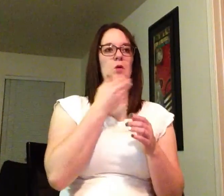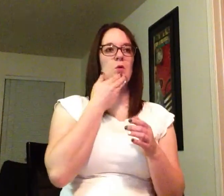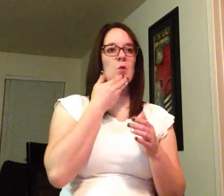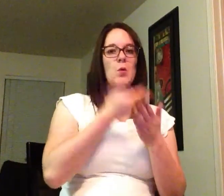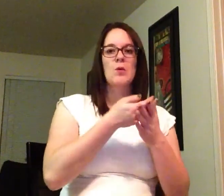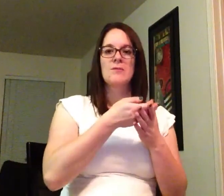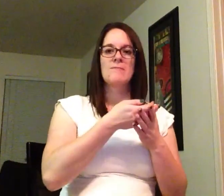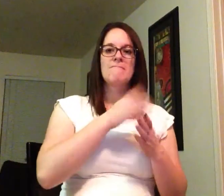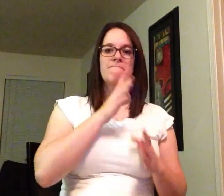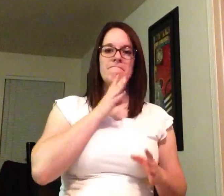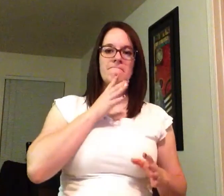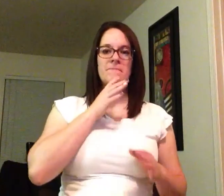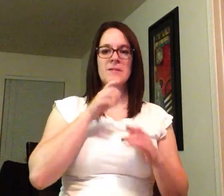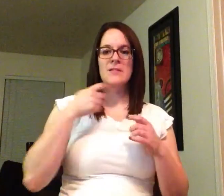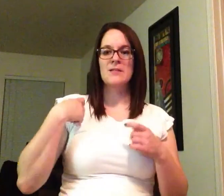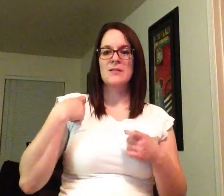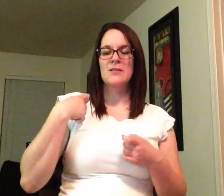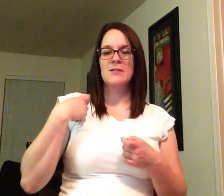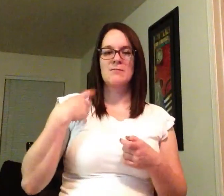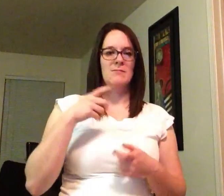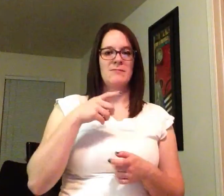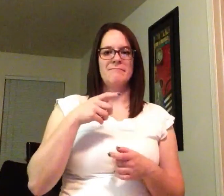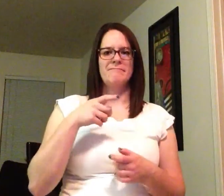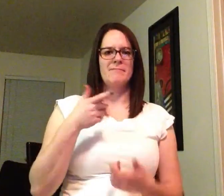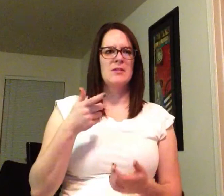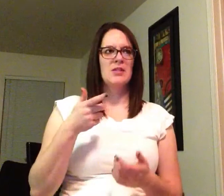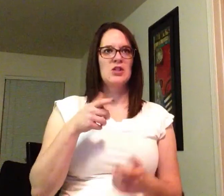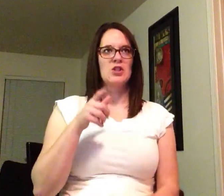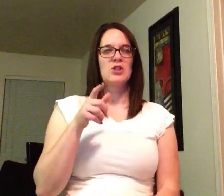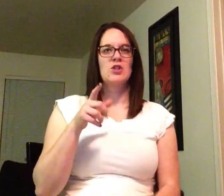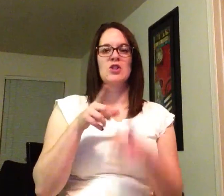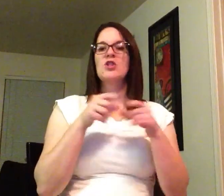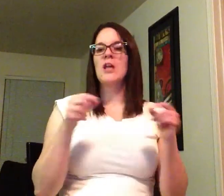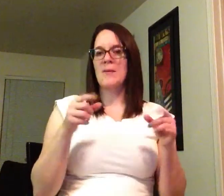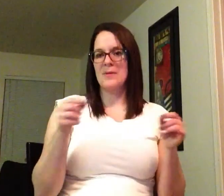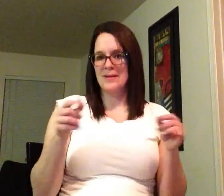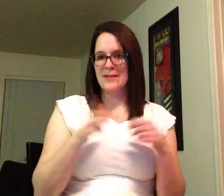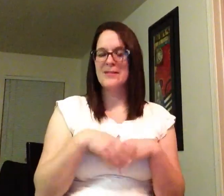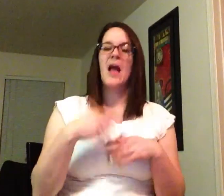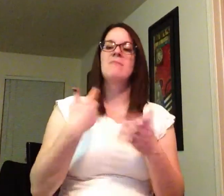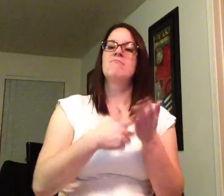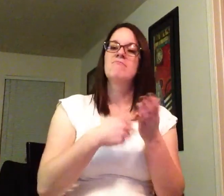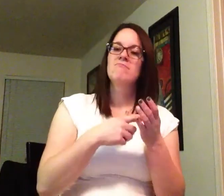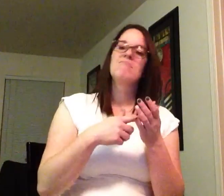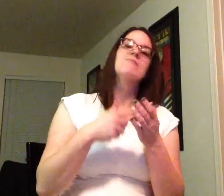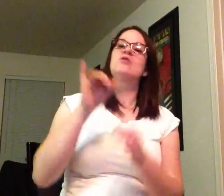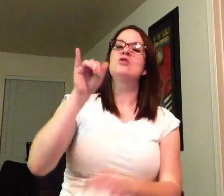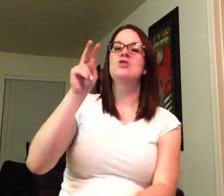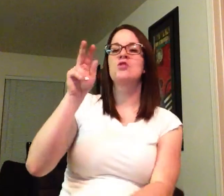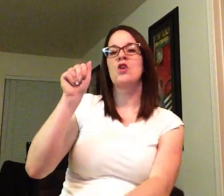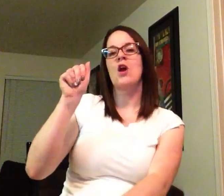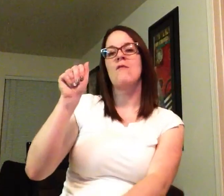JavaScript. So obviously this was not the best way to put my most sexy foot